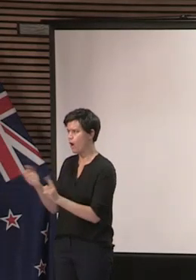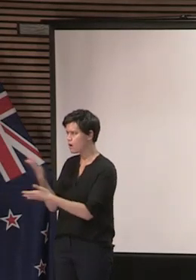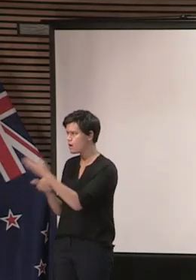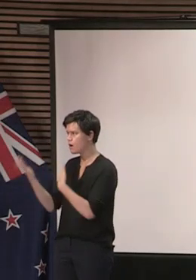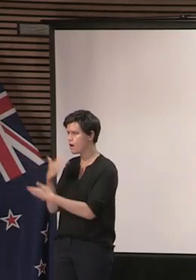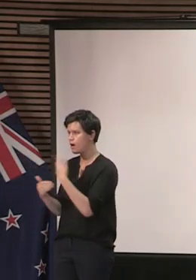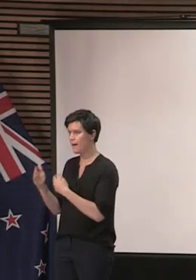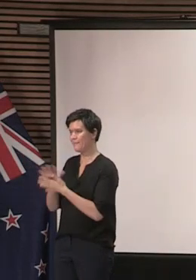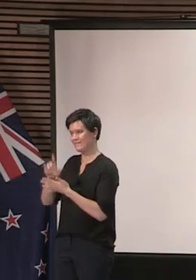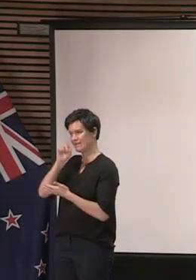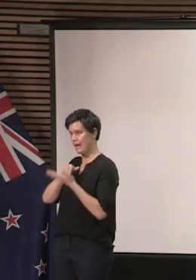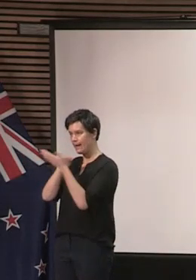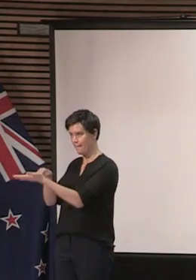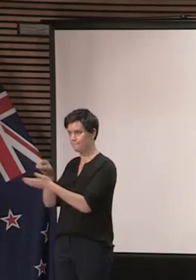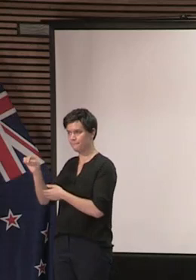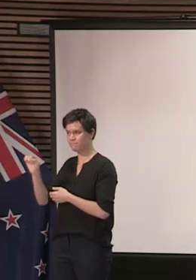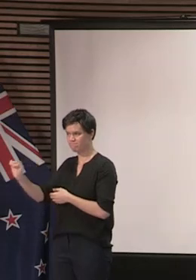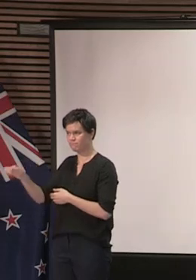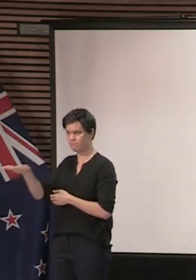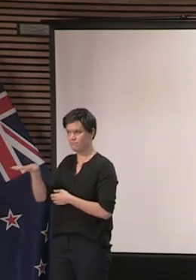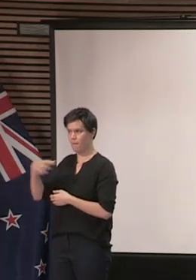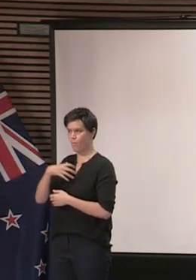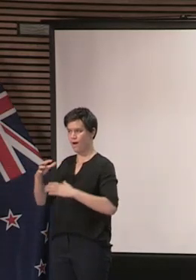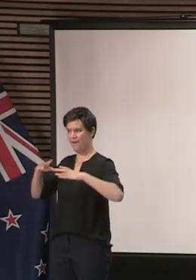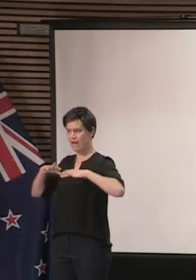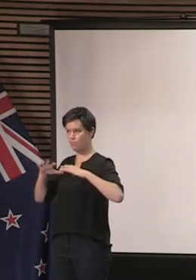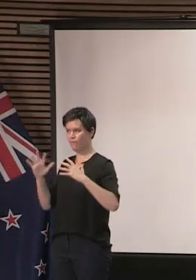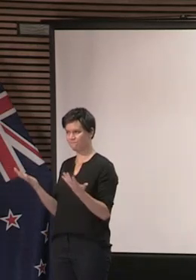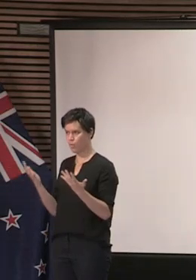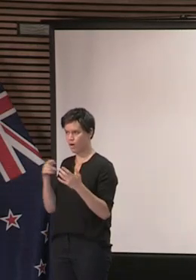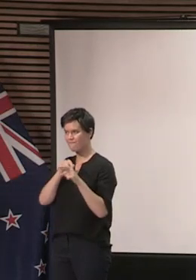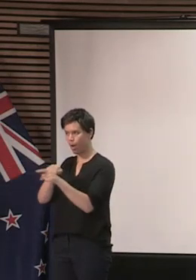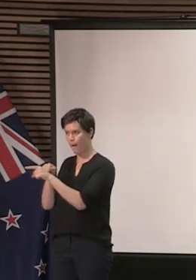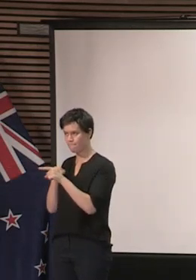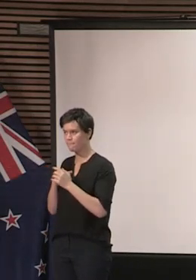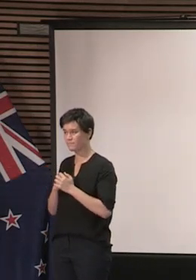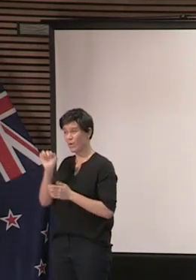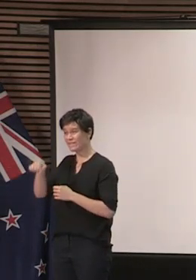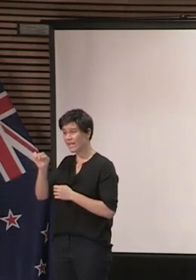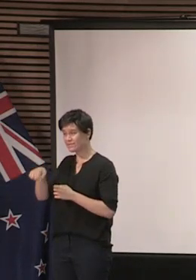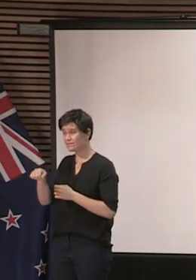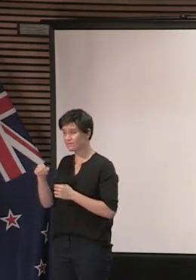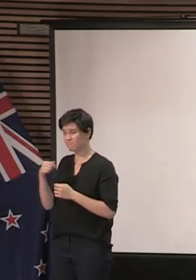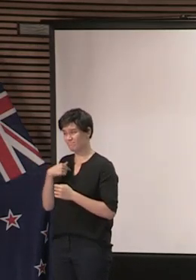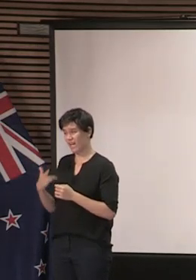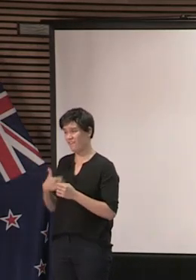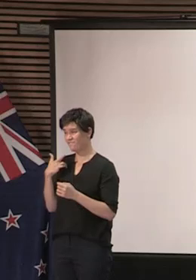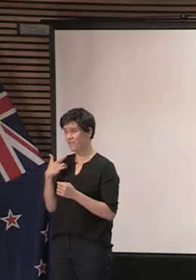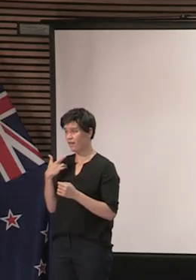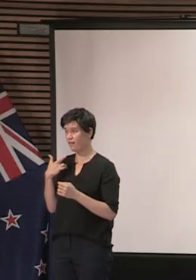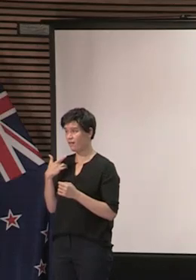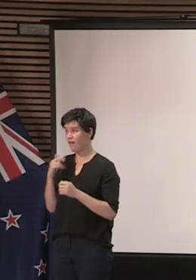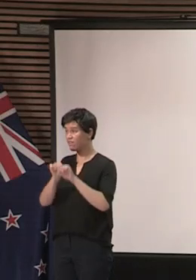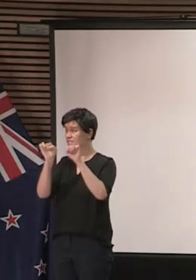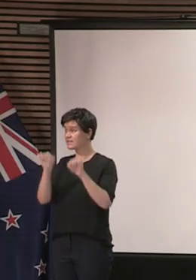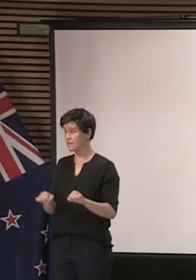help increase the capability and capacity there. So I'm of the view that we are definitely on a pathway to having what